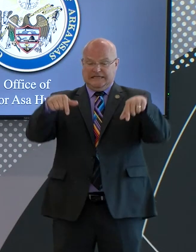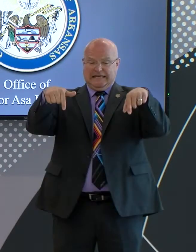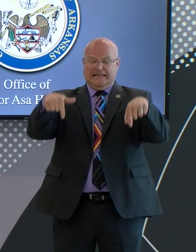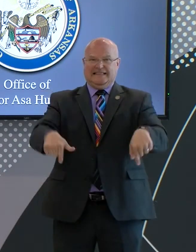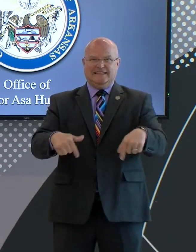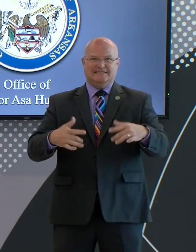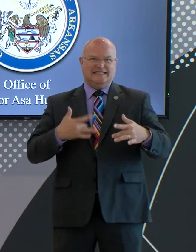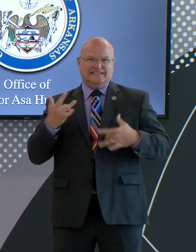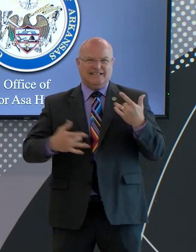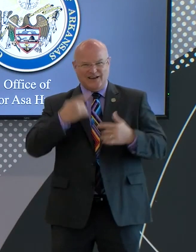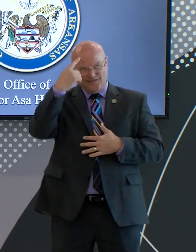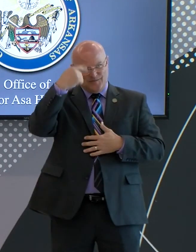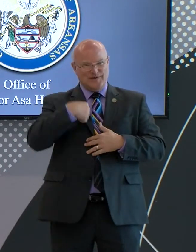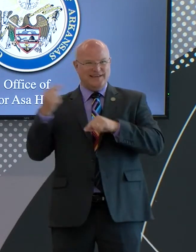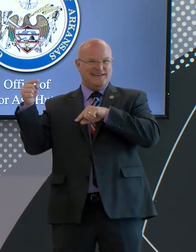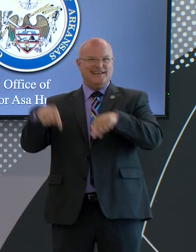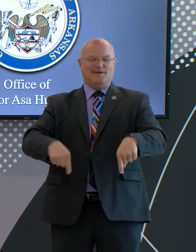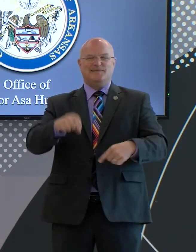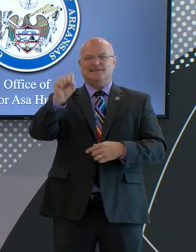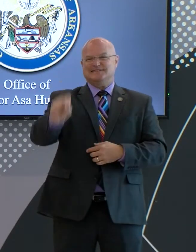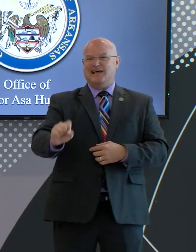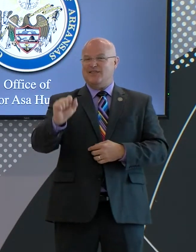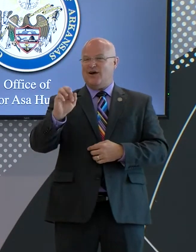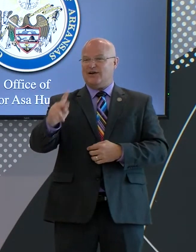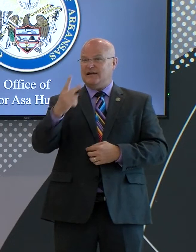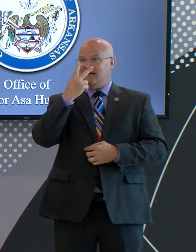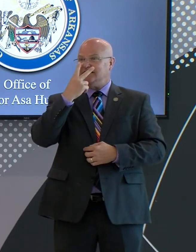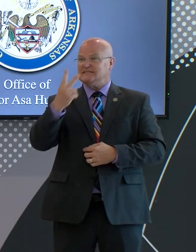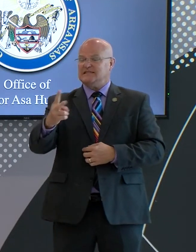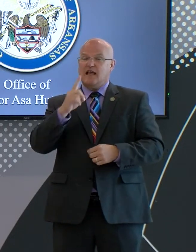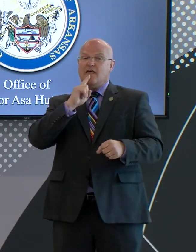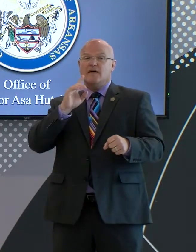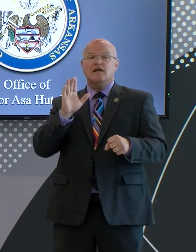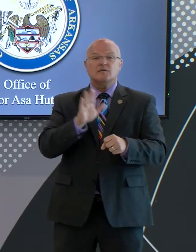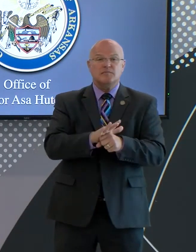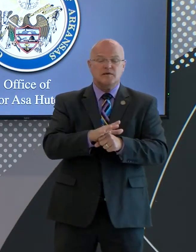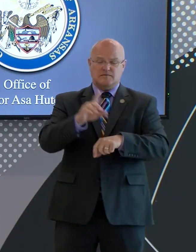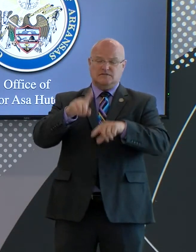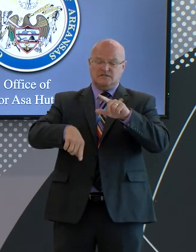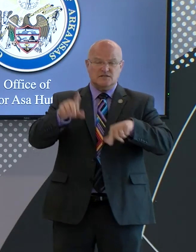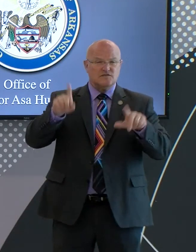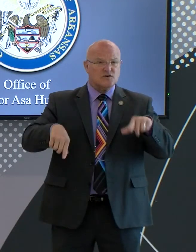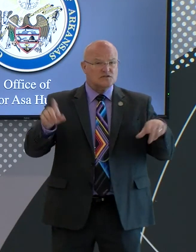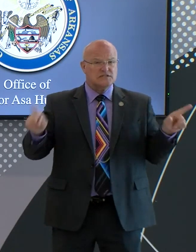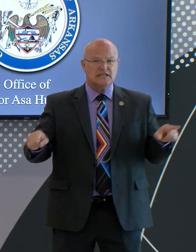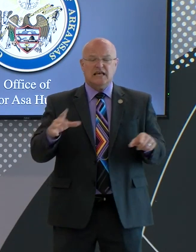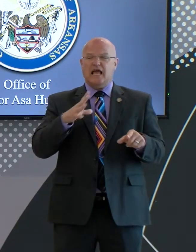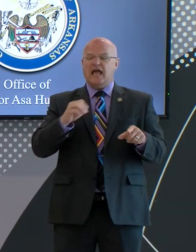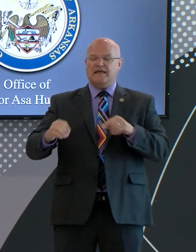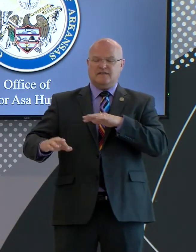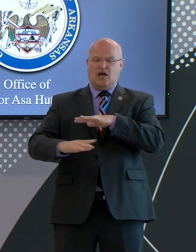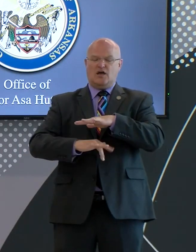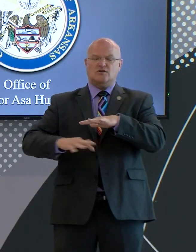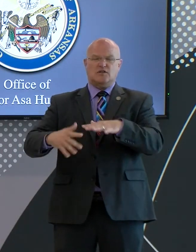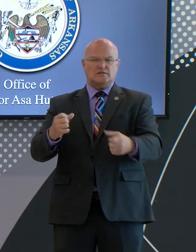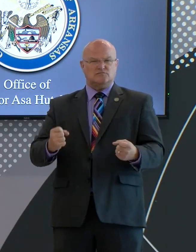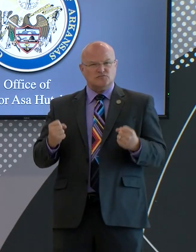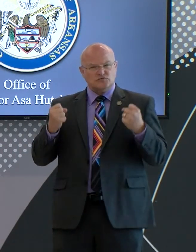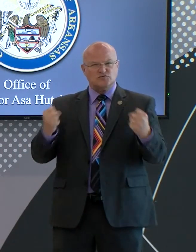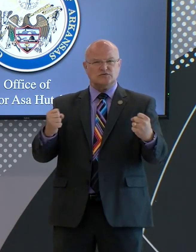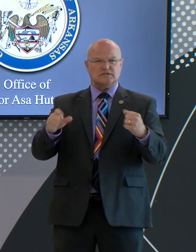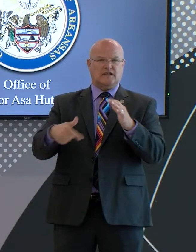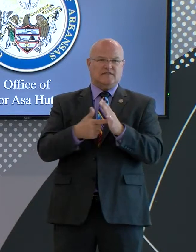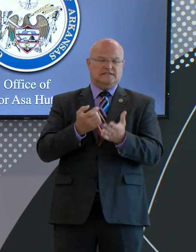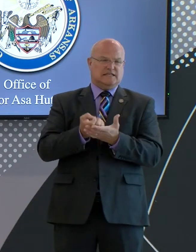is exciting for me to come here to South Arkansas and see the commitment, the diversity, and the underlying strength of